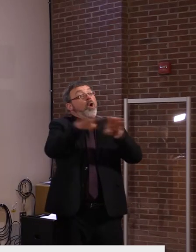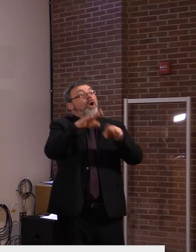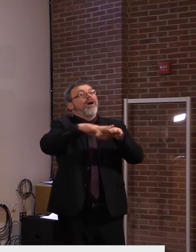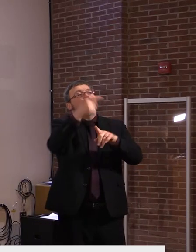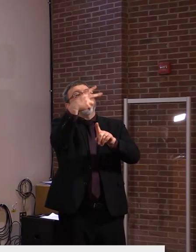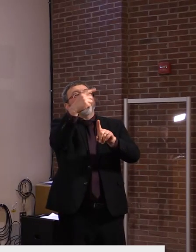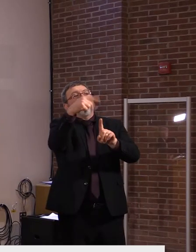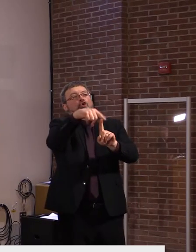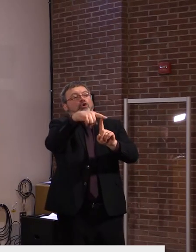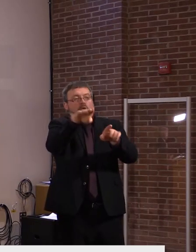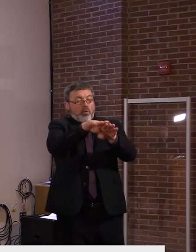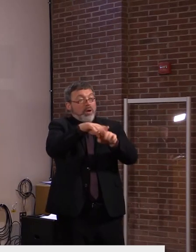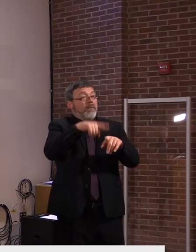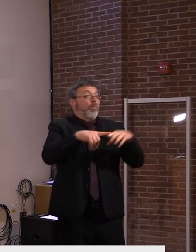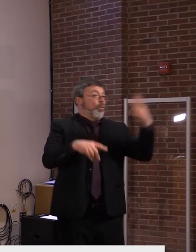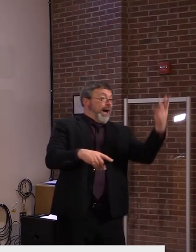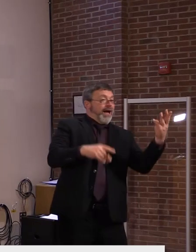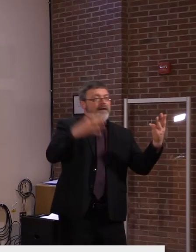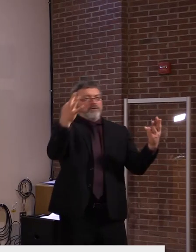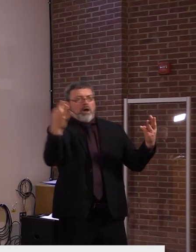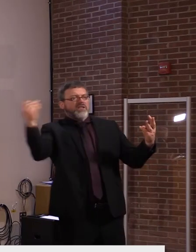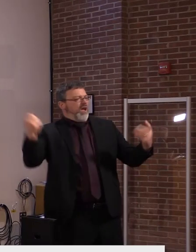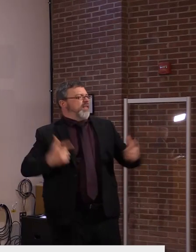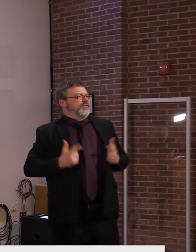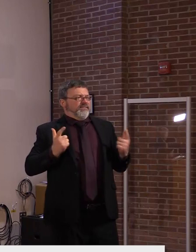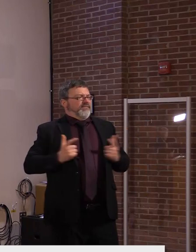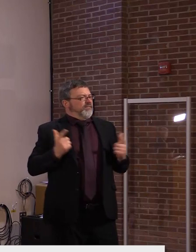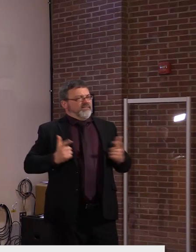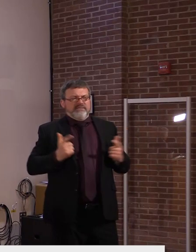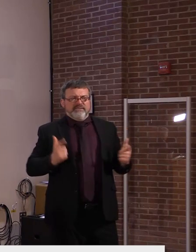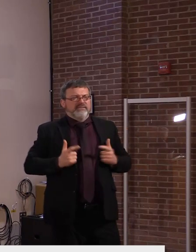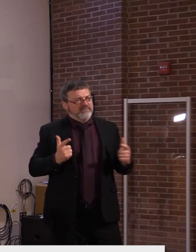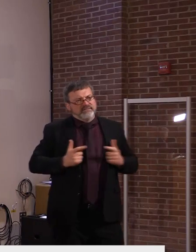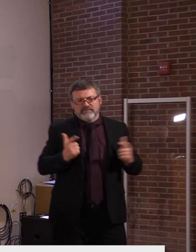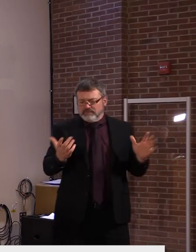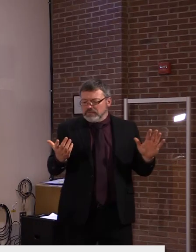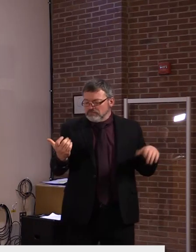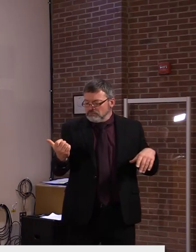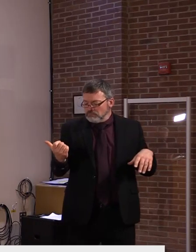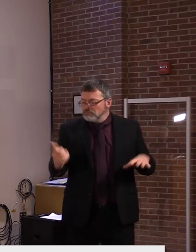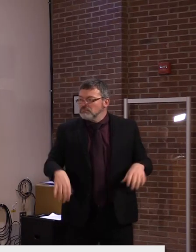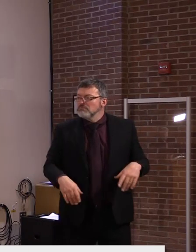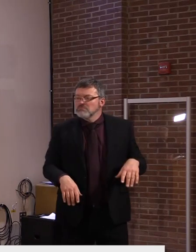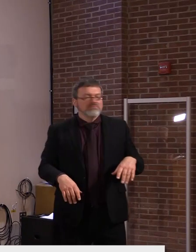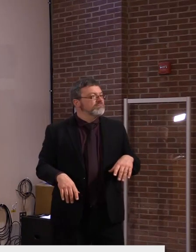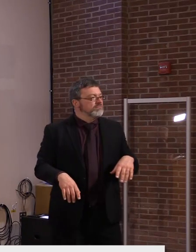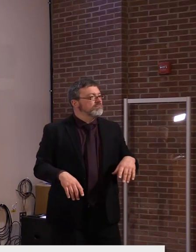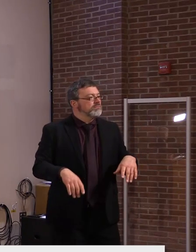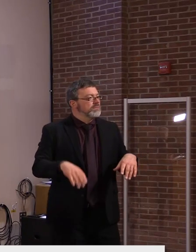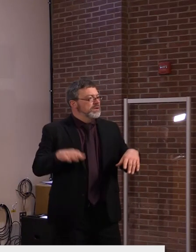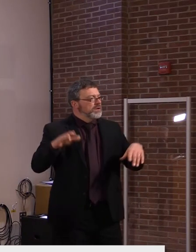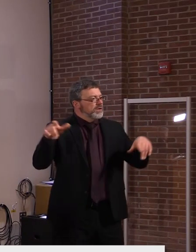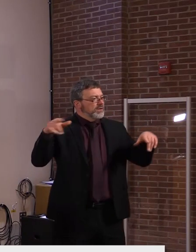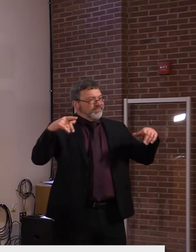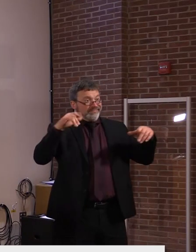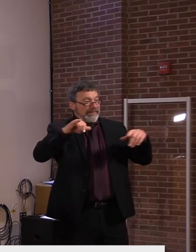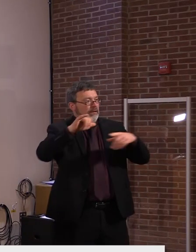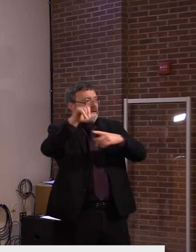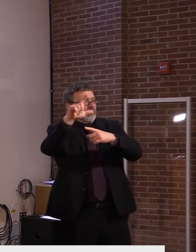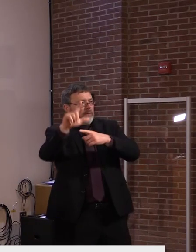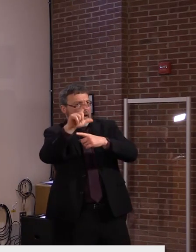on Friday. Like I said, we are looking at this technology, this LAMP technology, on Wednesday, and using that